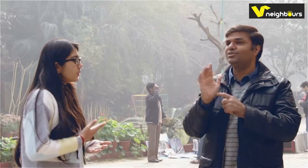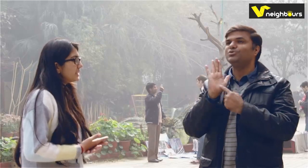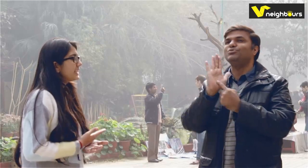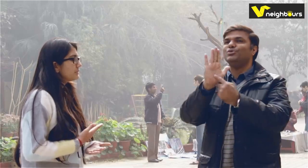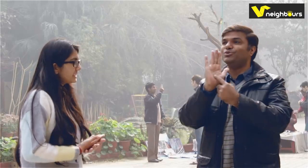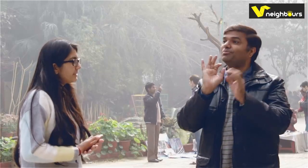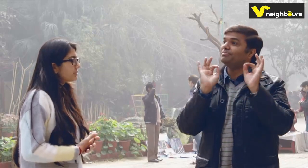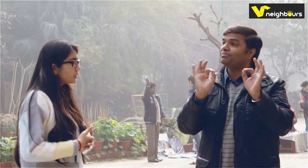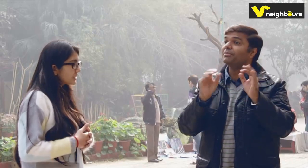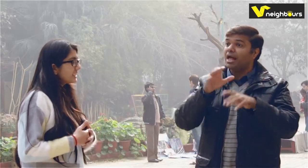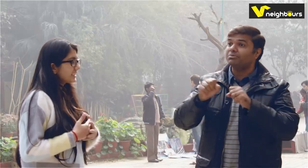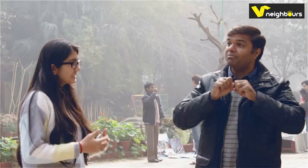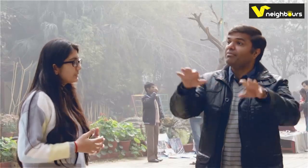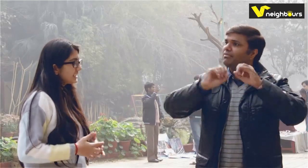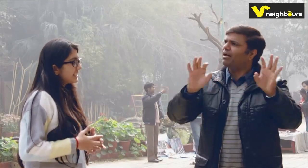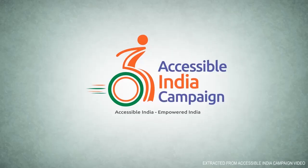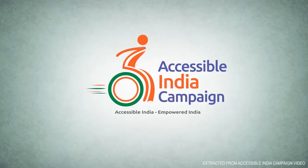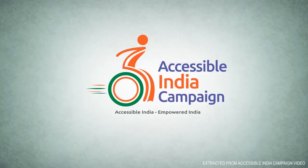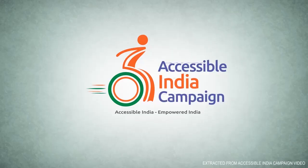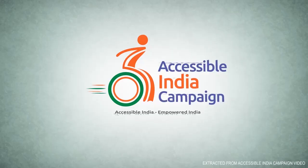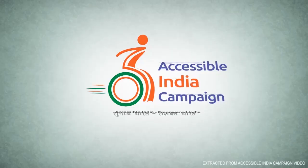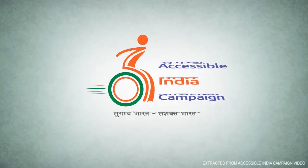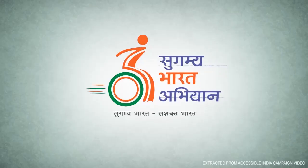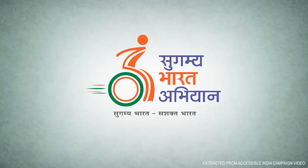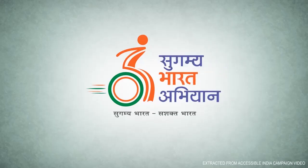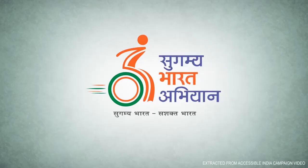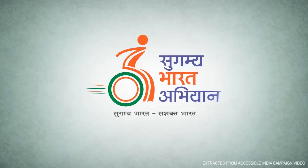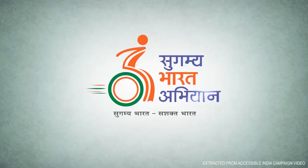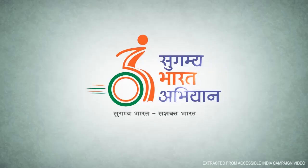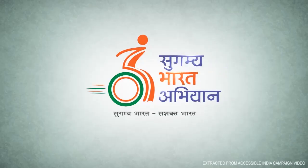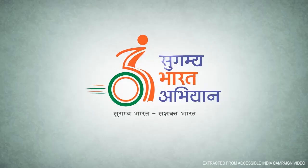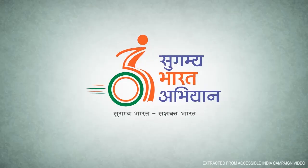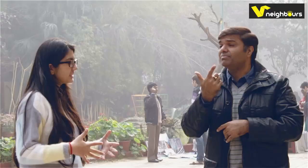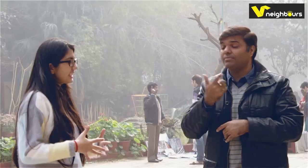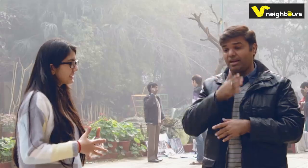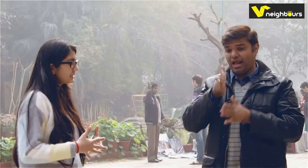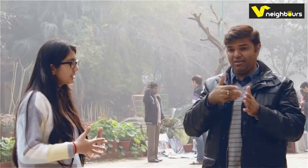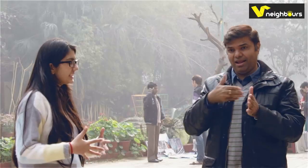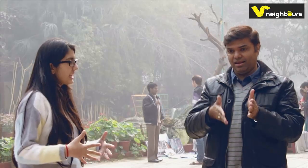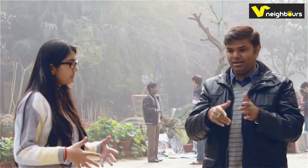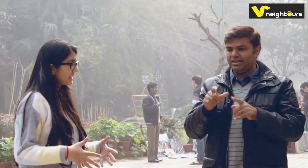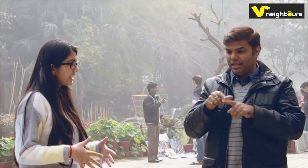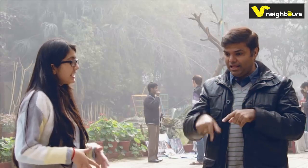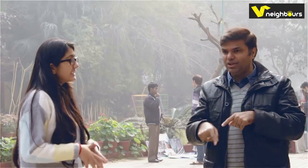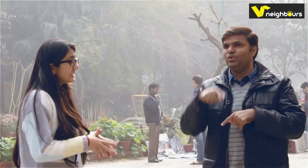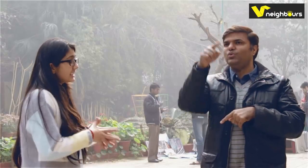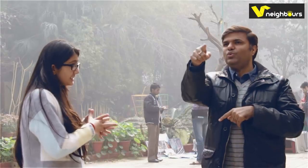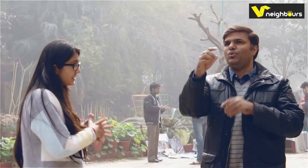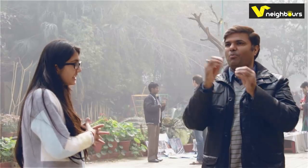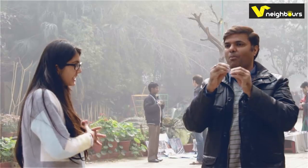Modi himself promoted Accessible India campaign so much that every person came to know about this accessibility campaign. Seeing, considering